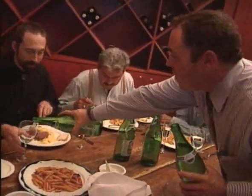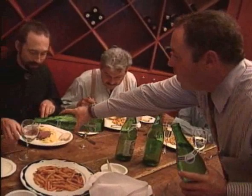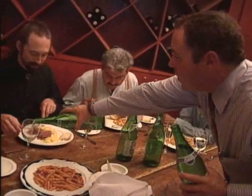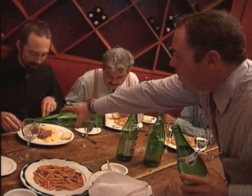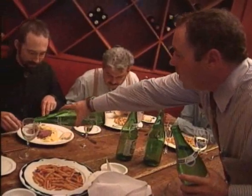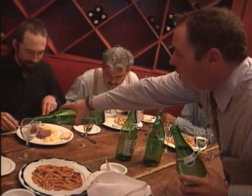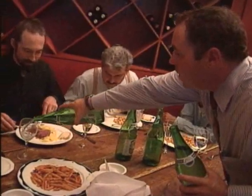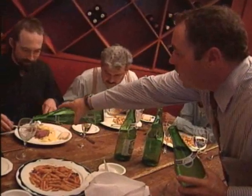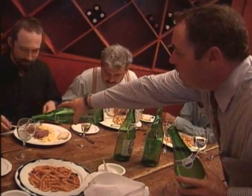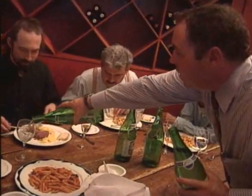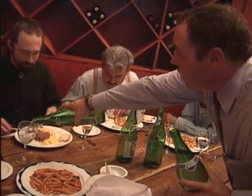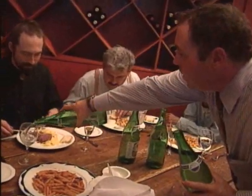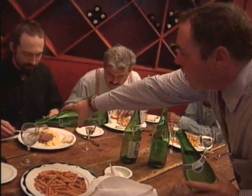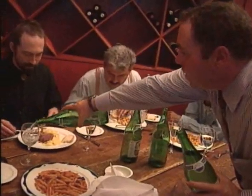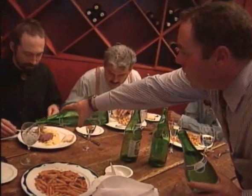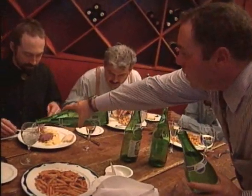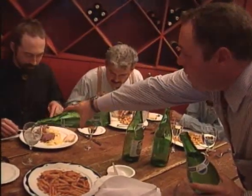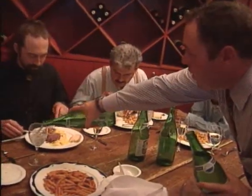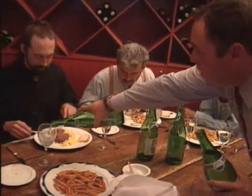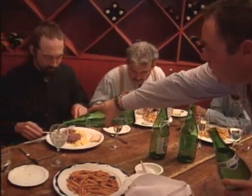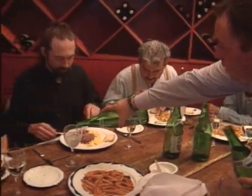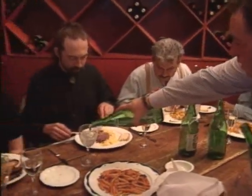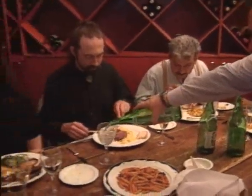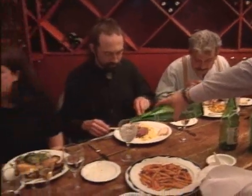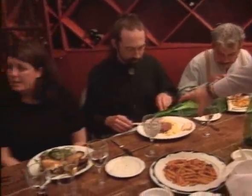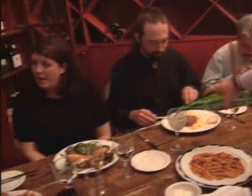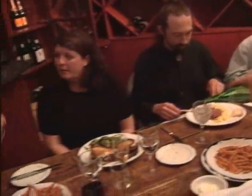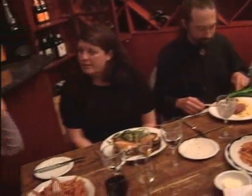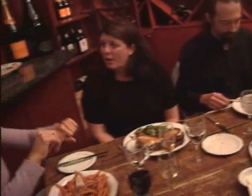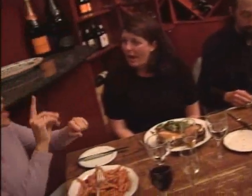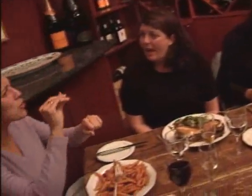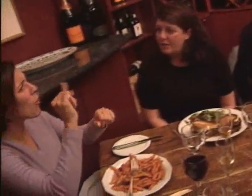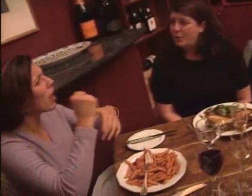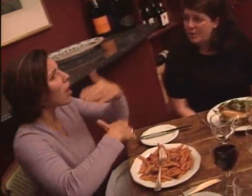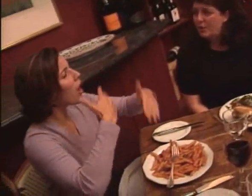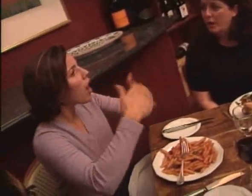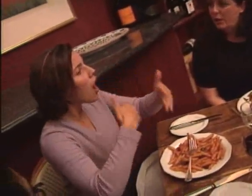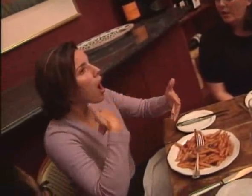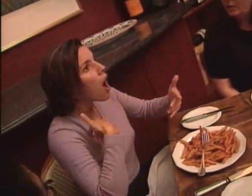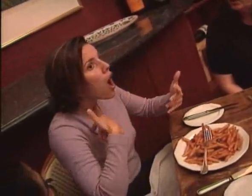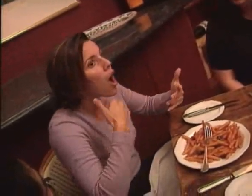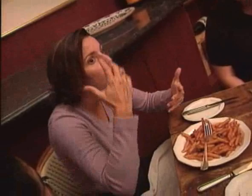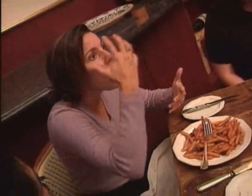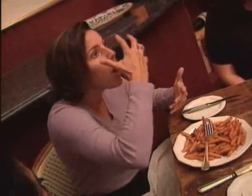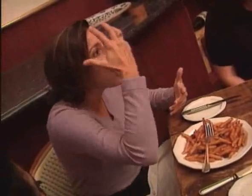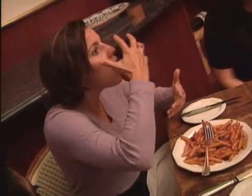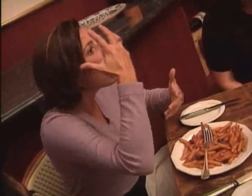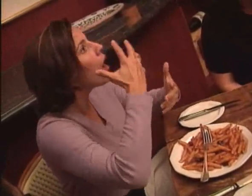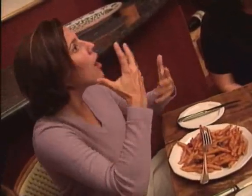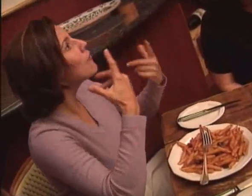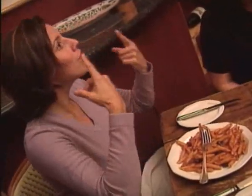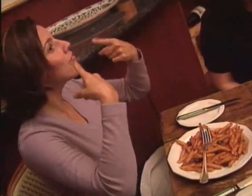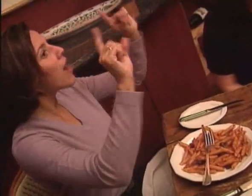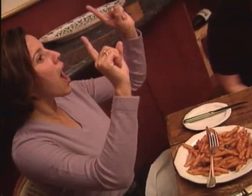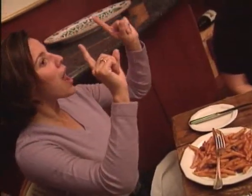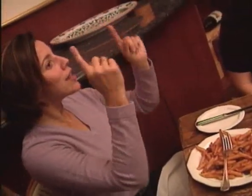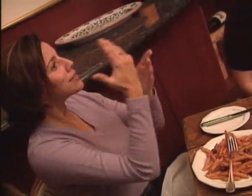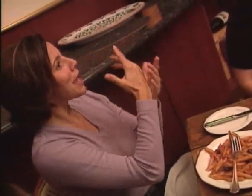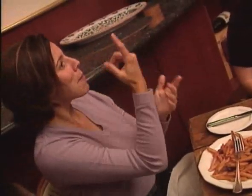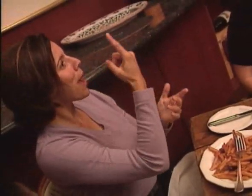before. And they said, oh, you want to act? Come on, let's go act. You can do it. You can do it. And that was really an amazing, you know,